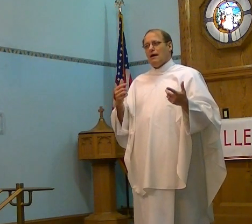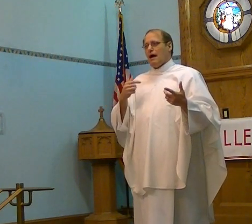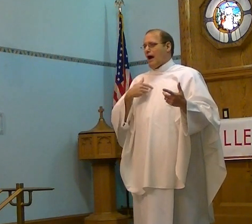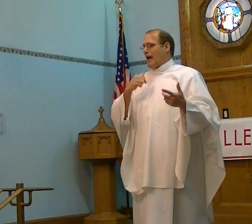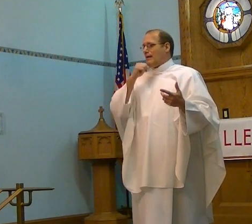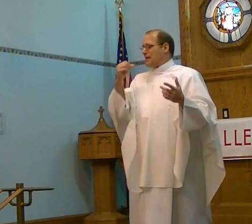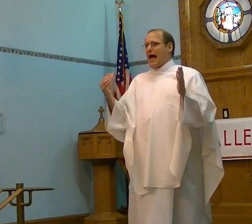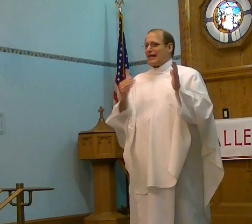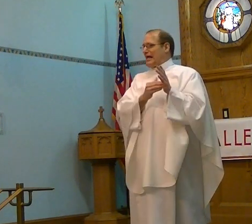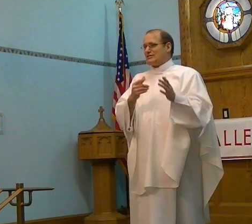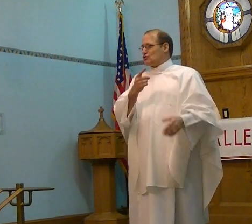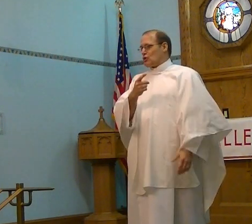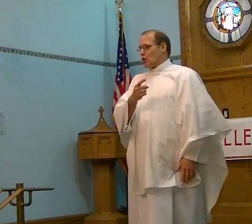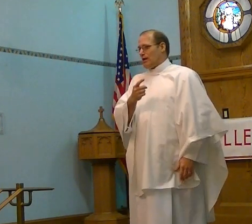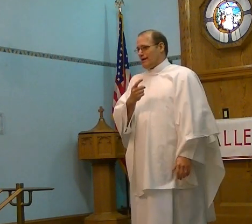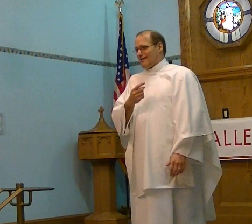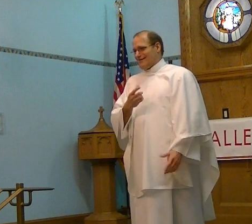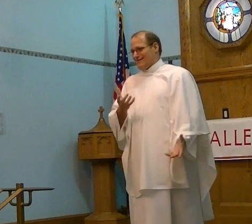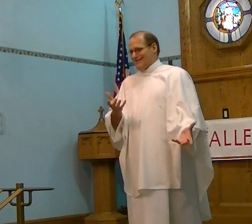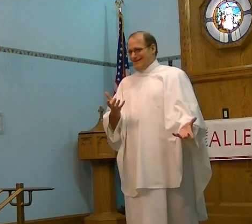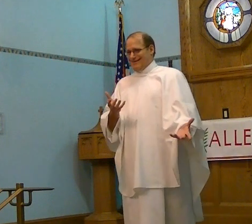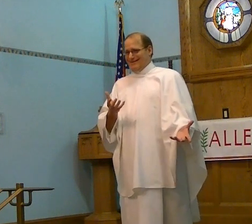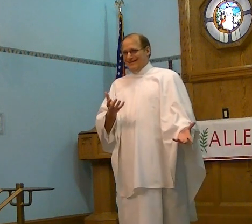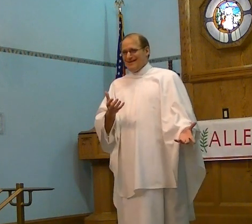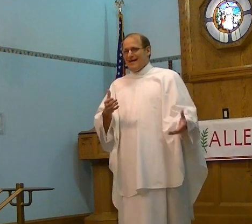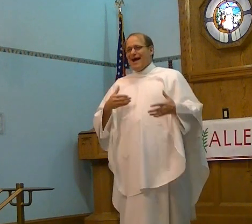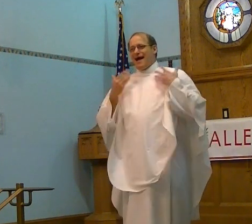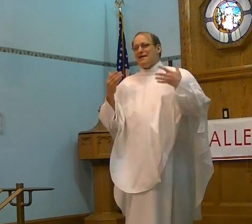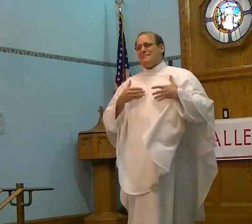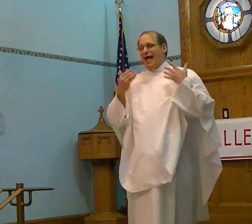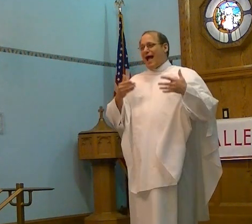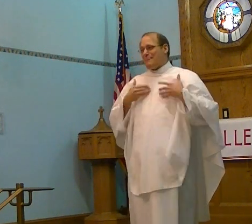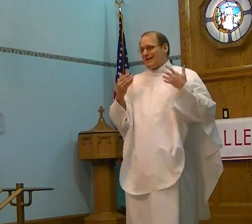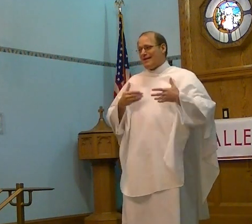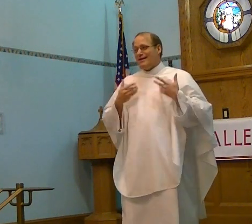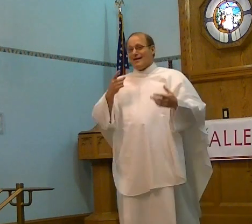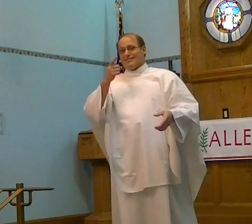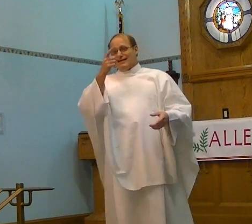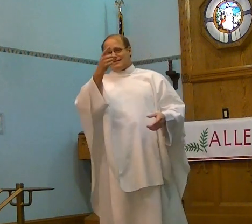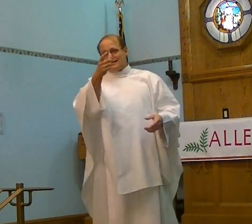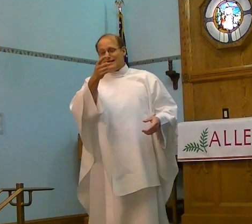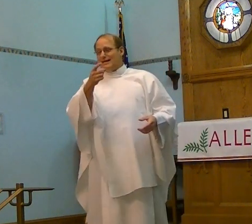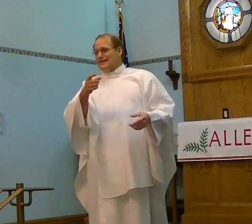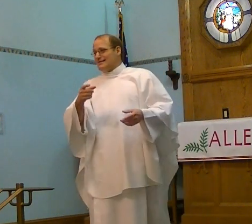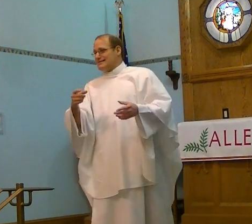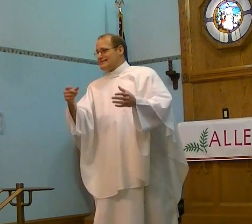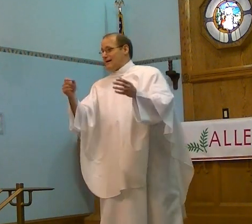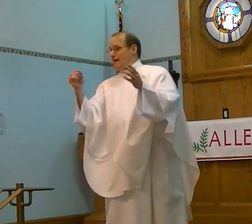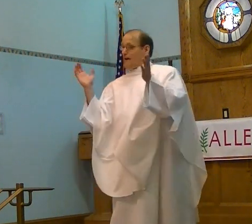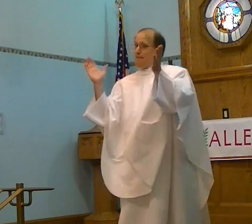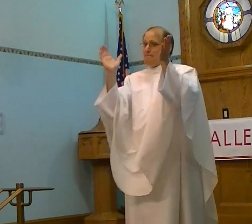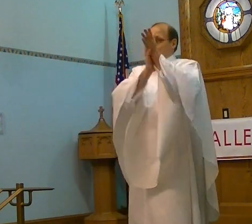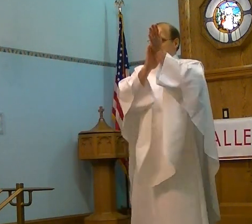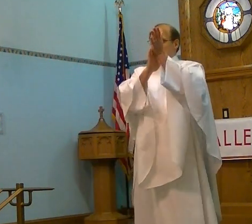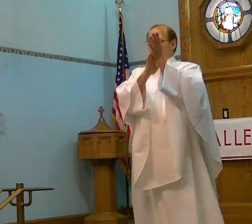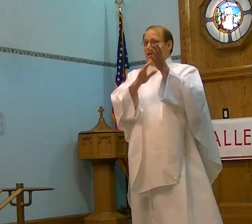I am not against her. I am happy that she is putting